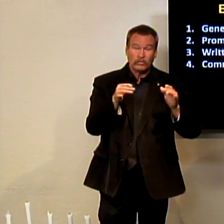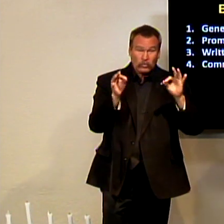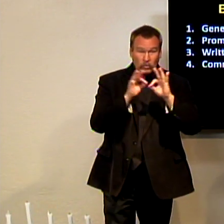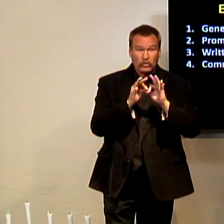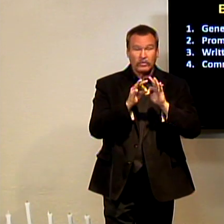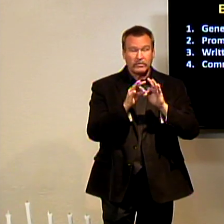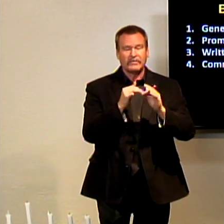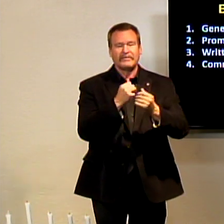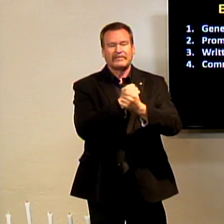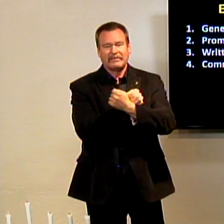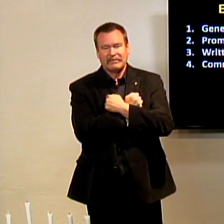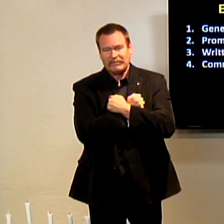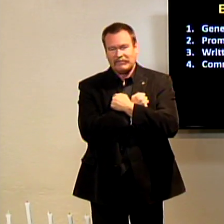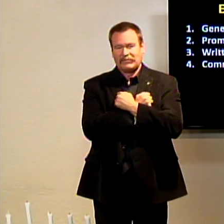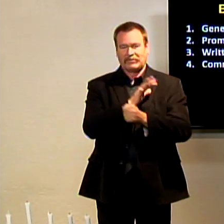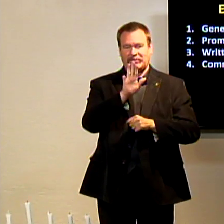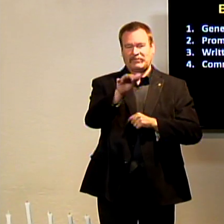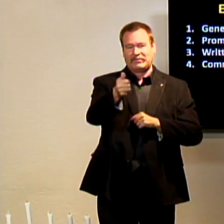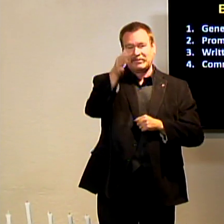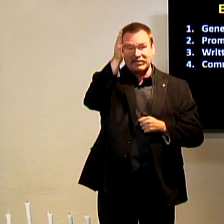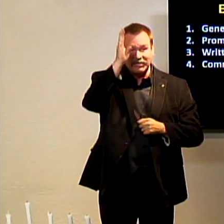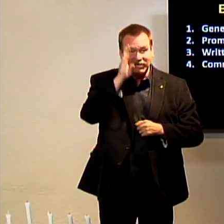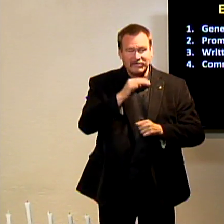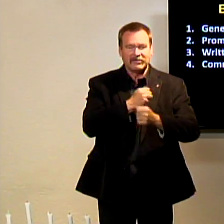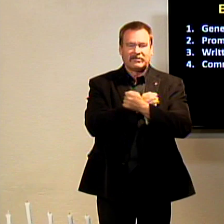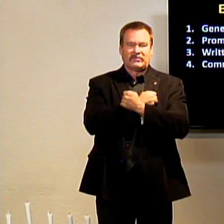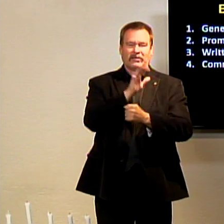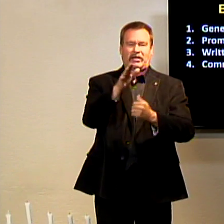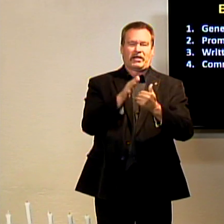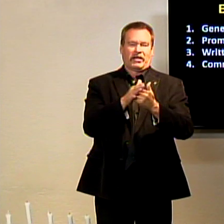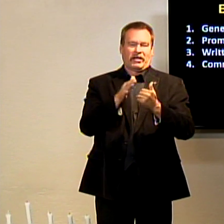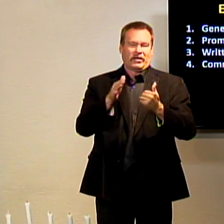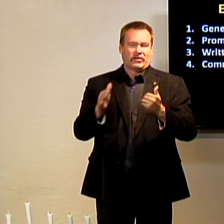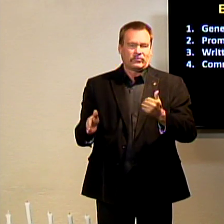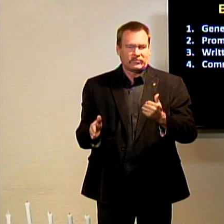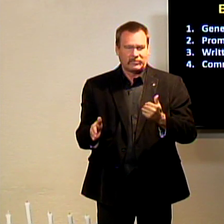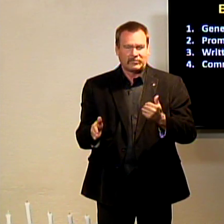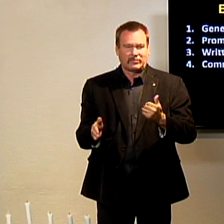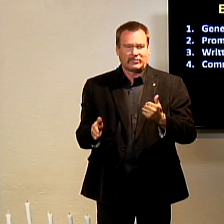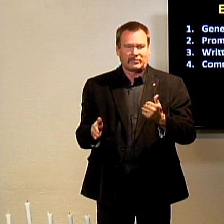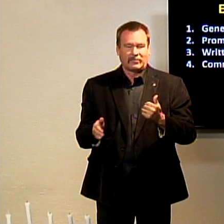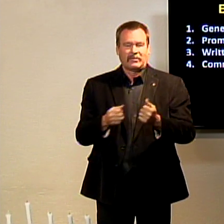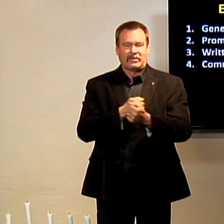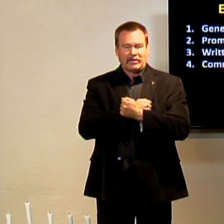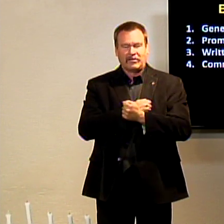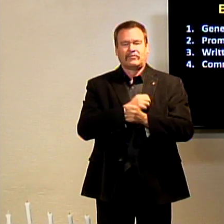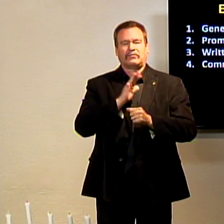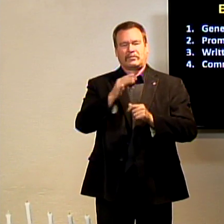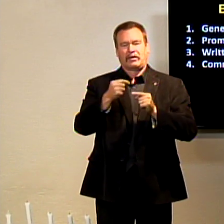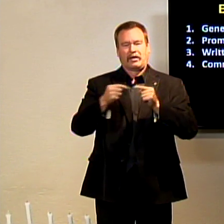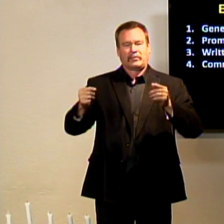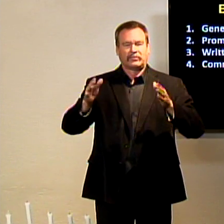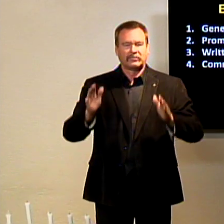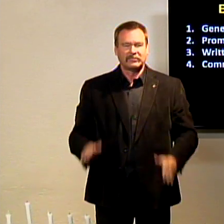word. Even when generational transference happens, love the Lord your God, love your neighbor, love your